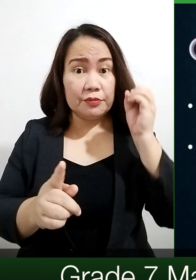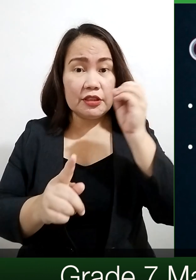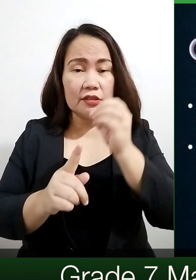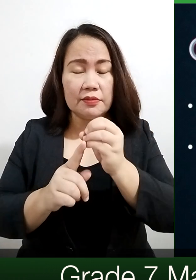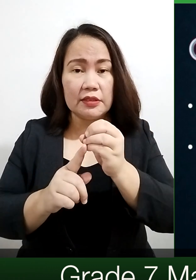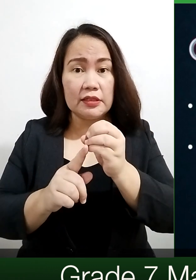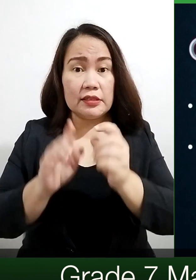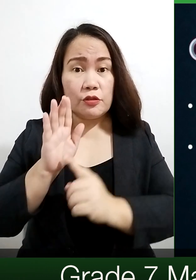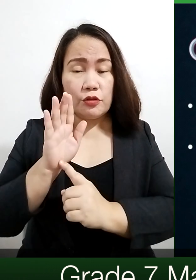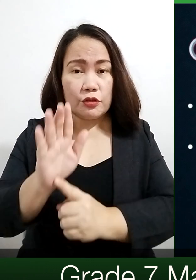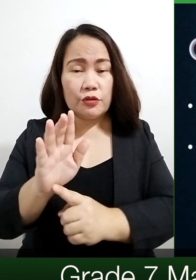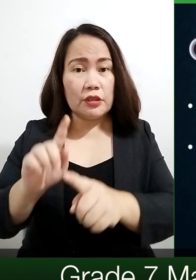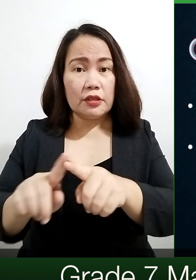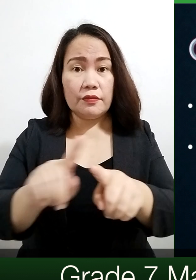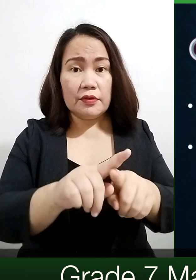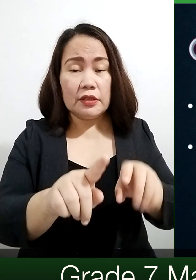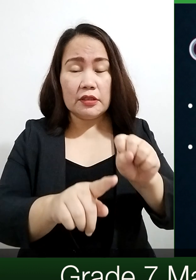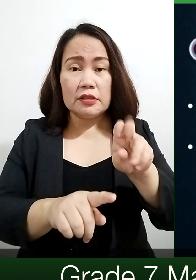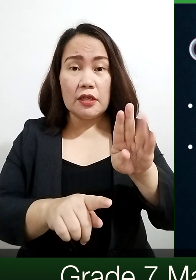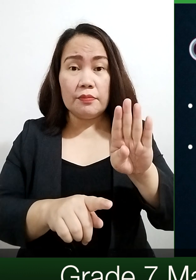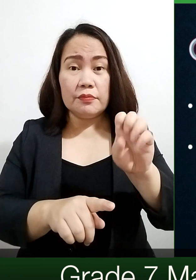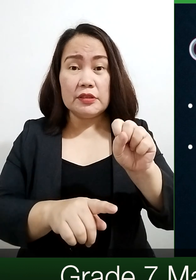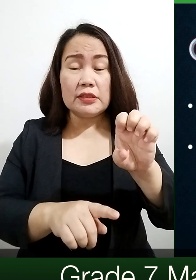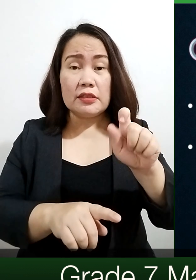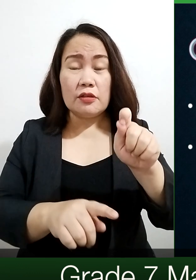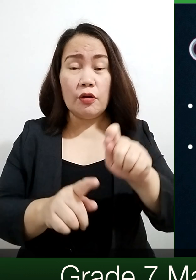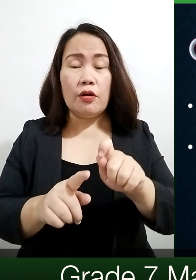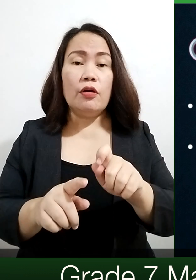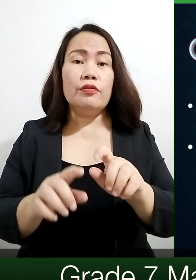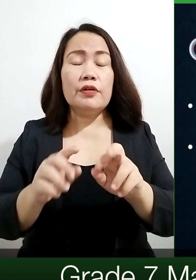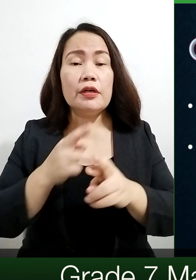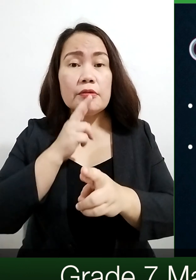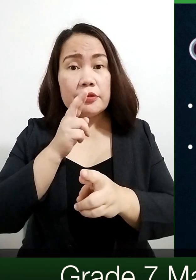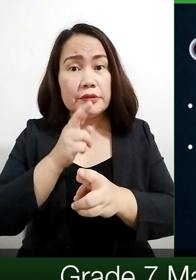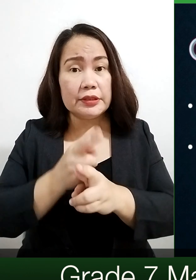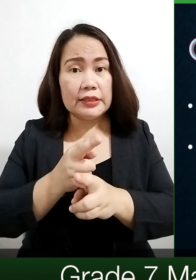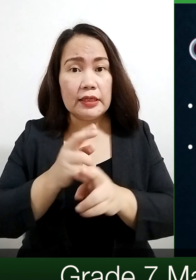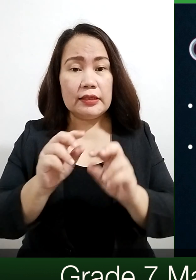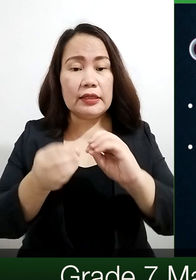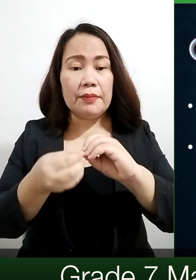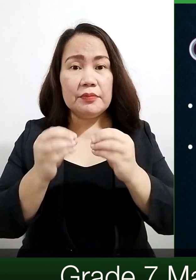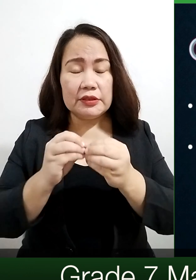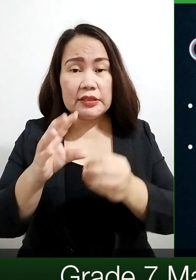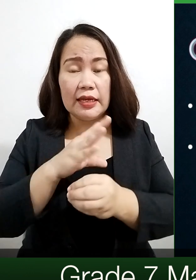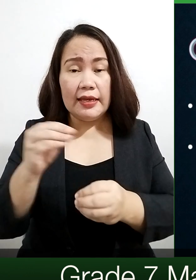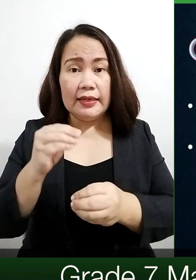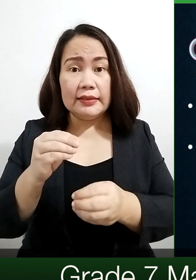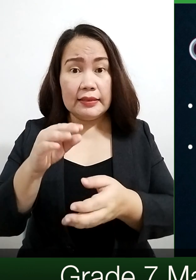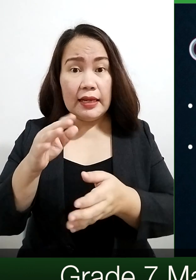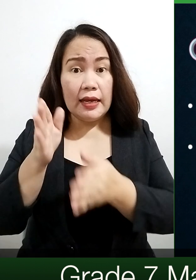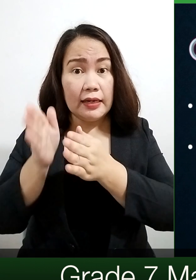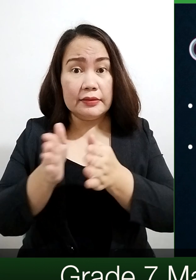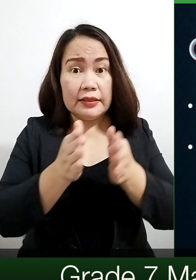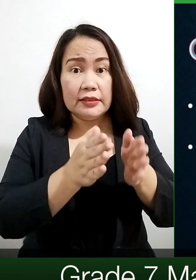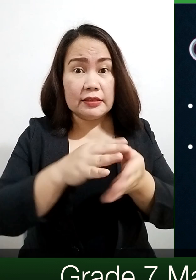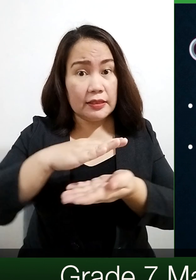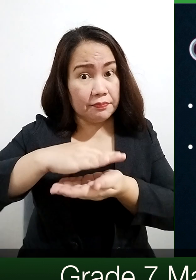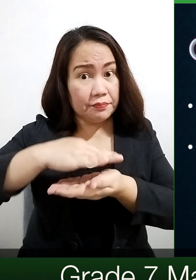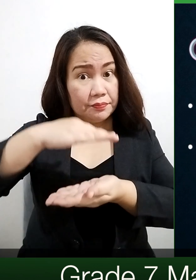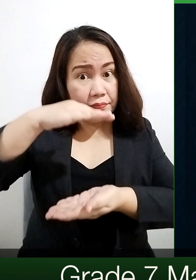objectives illustrate the different subsets of real numbers and we will arrange real numbers in increasing and decreasing